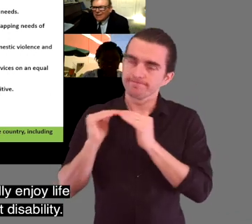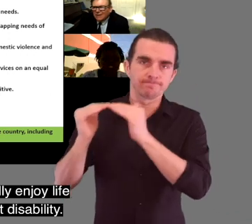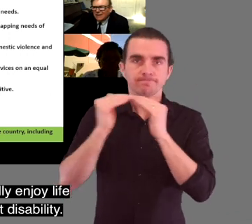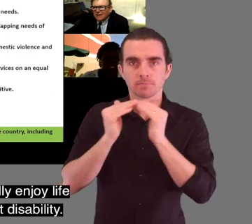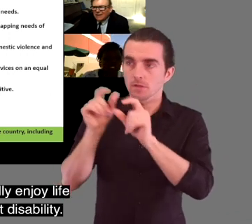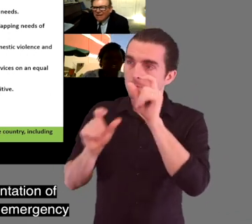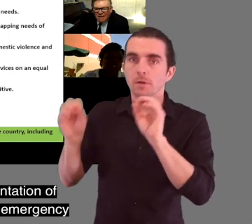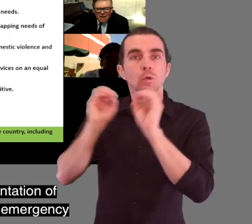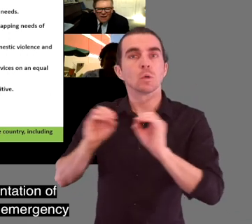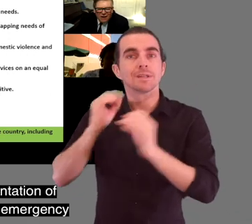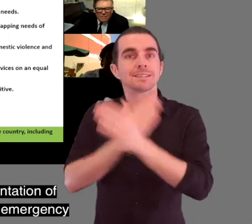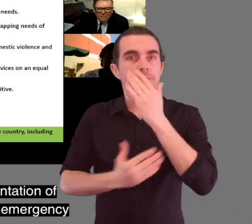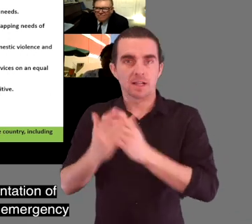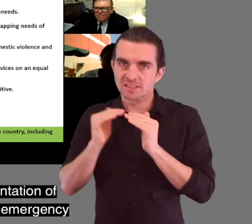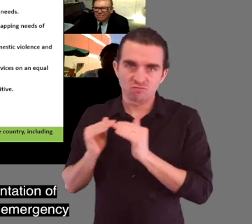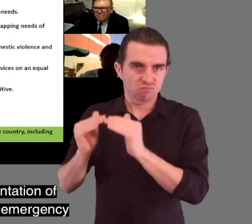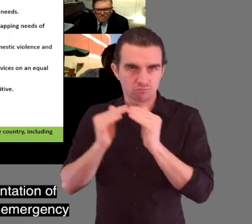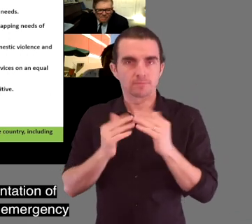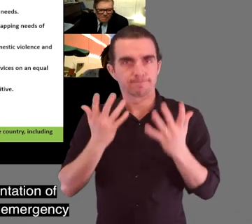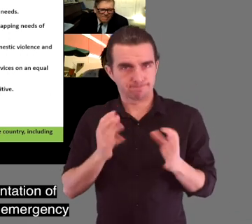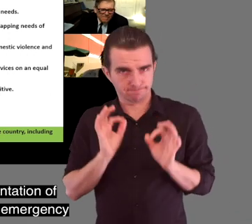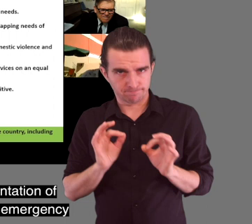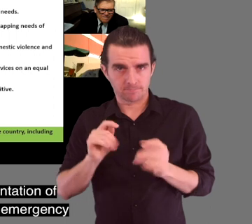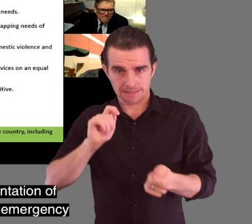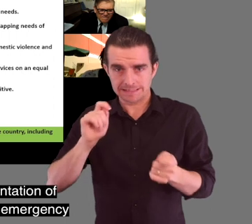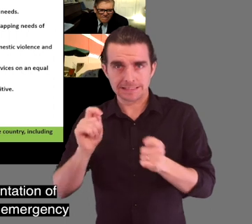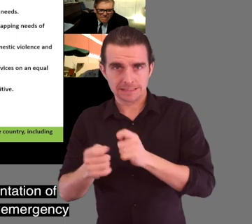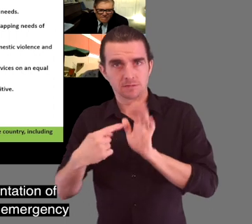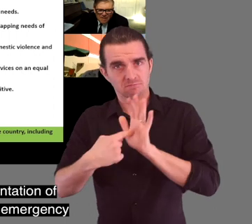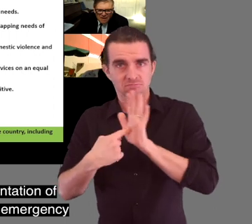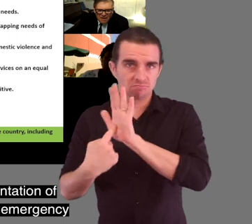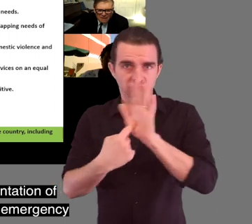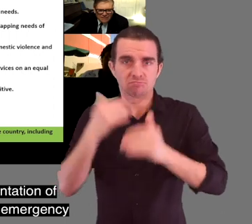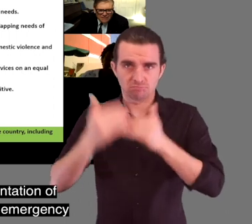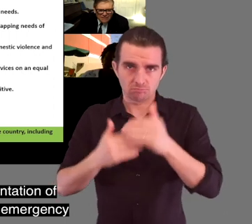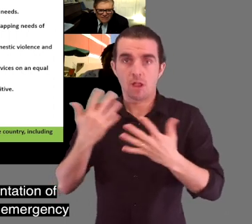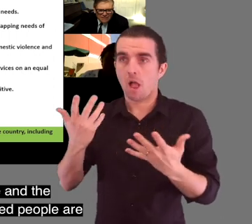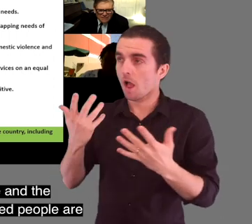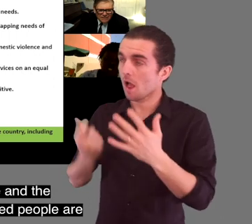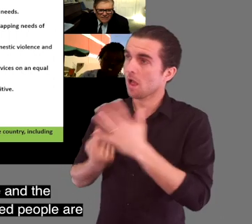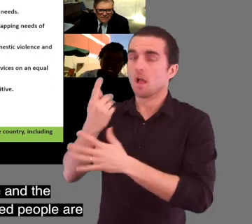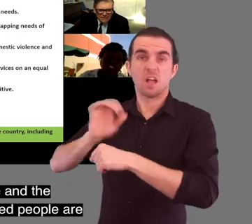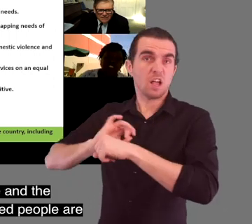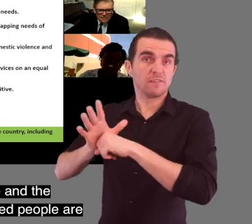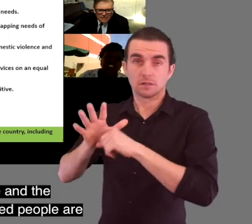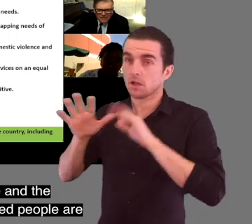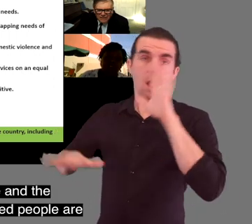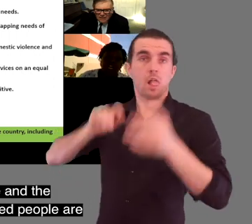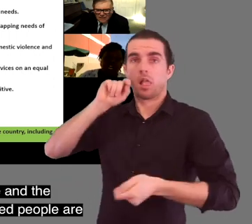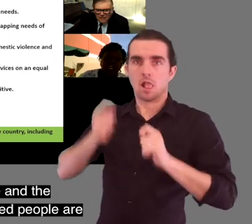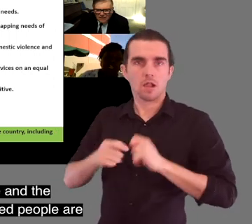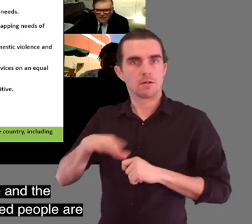without disability. We should ensure that the implementations and policies, especially during emergency response, are